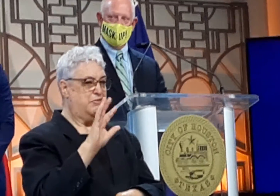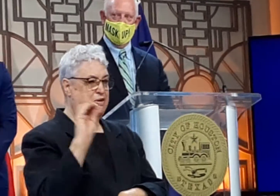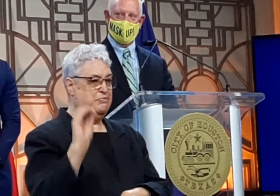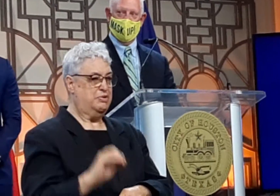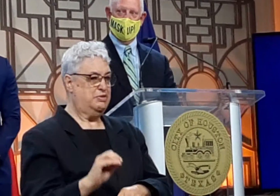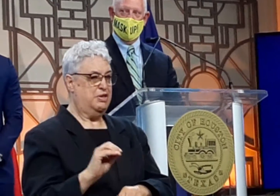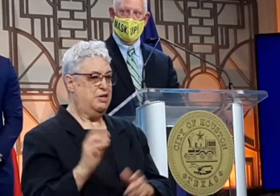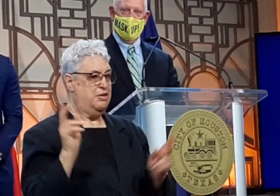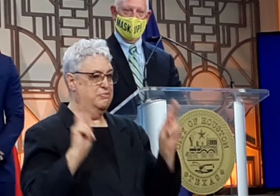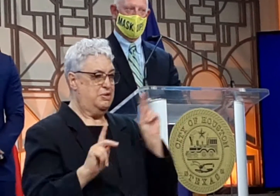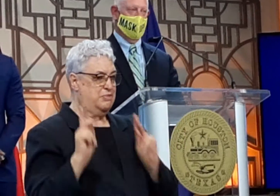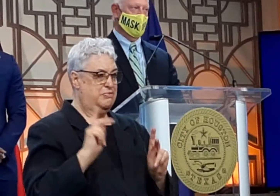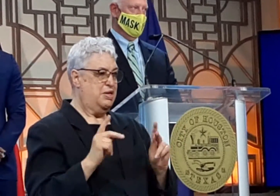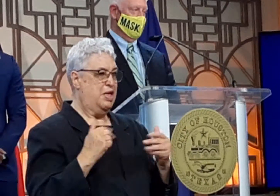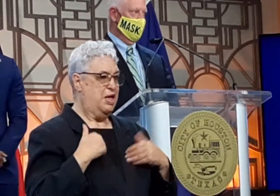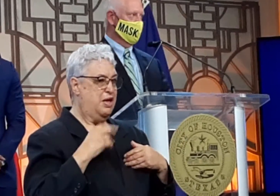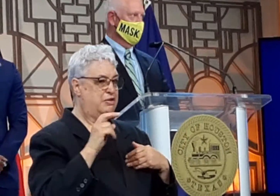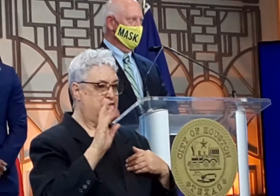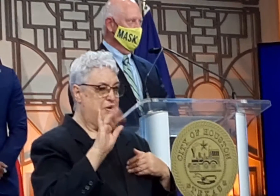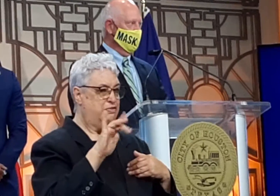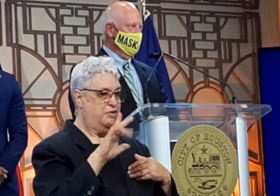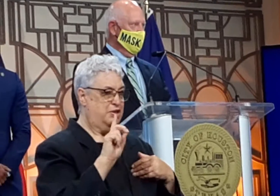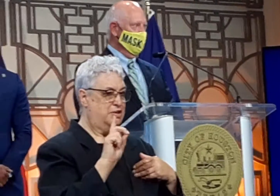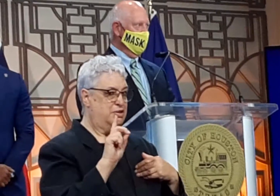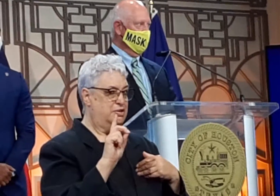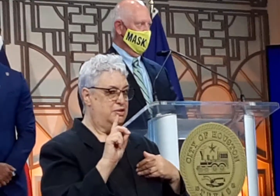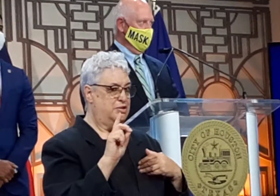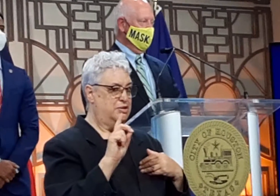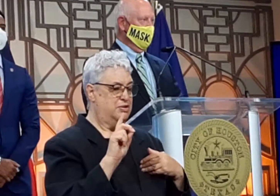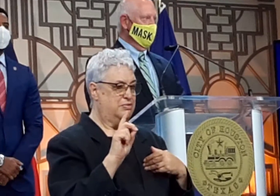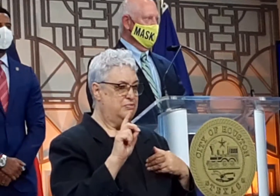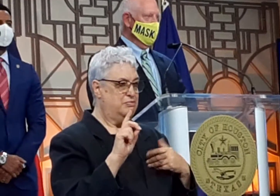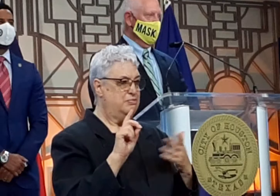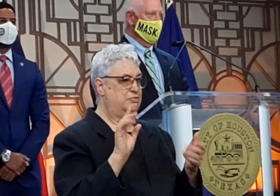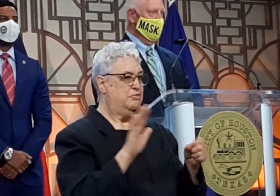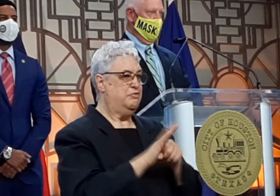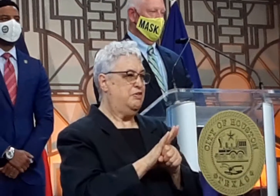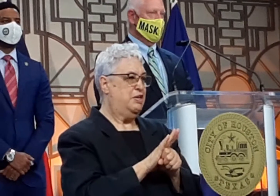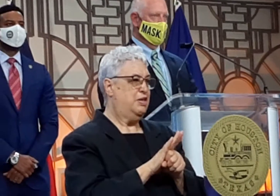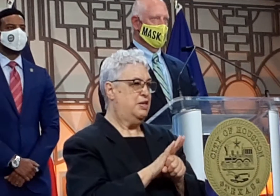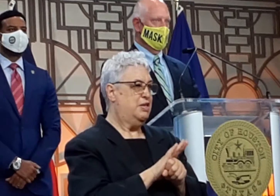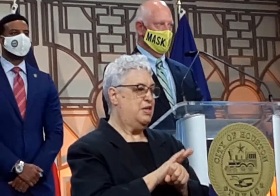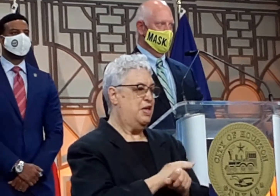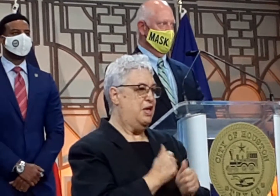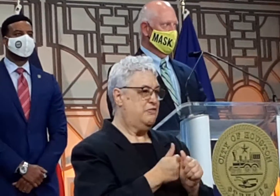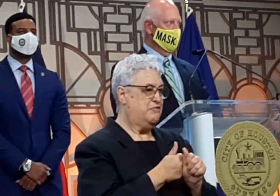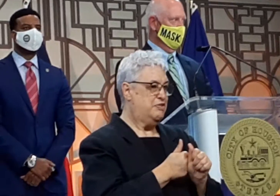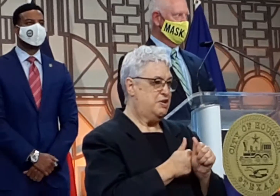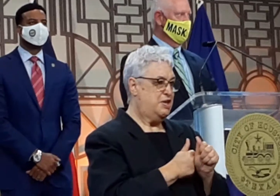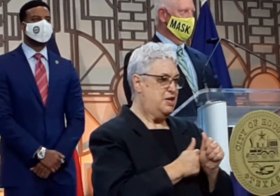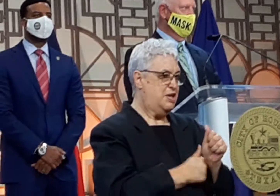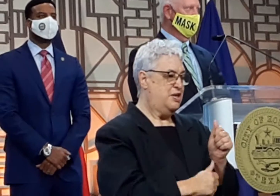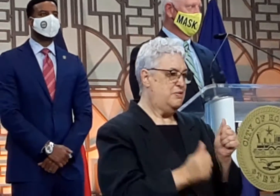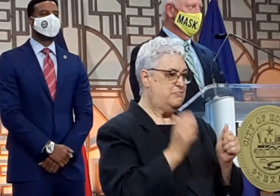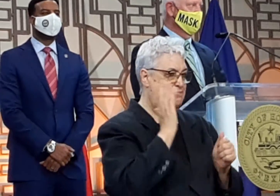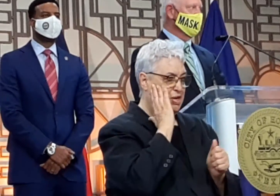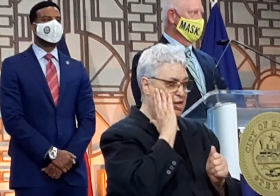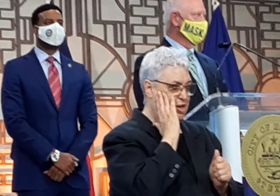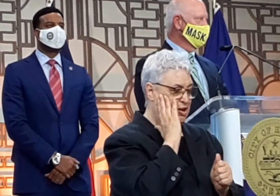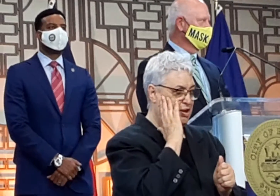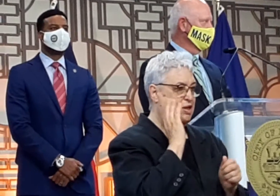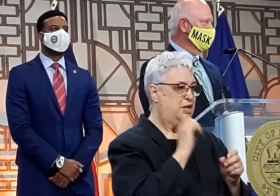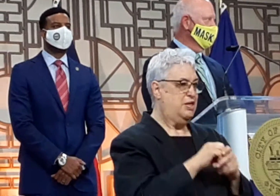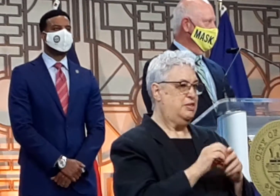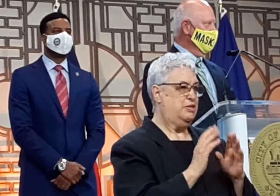of the population had COVID disease, that would fill every single adult hospital bed in the